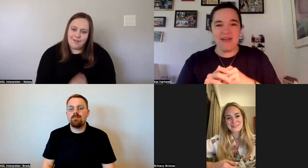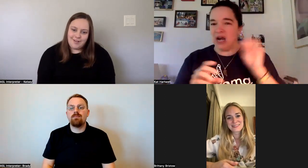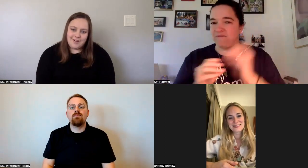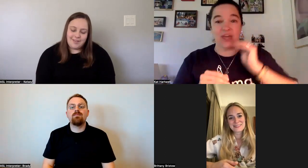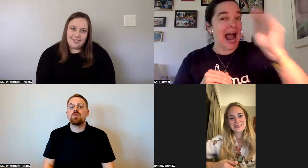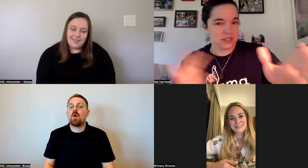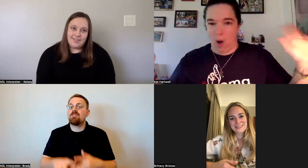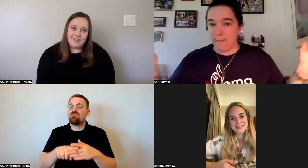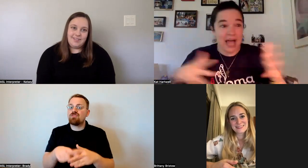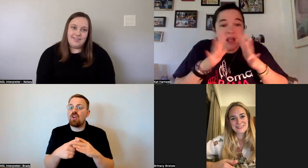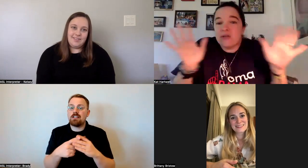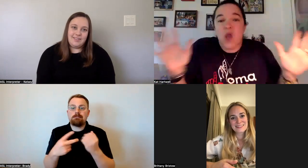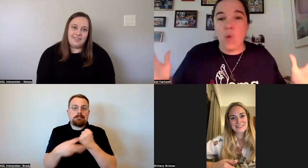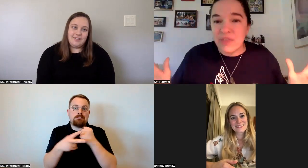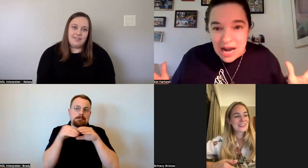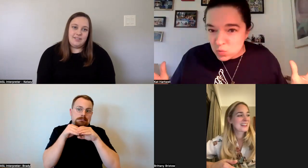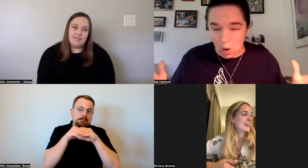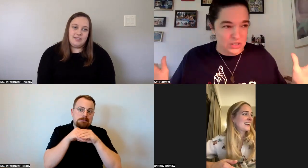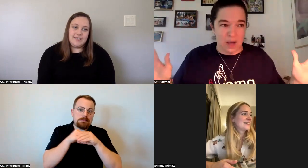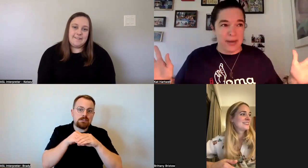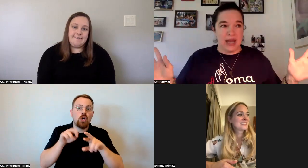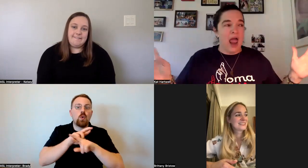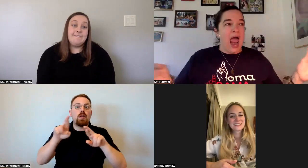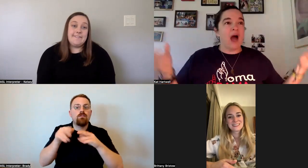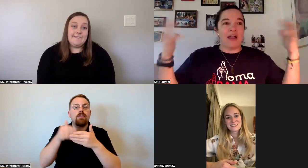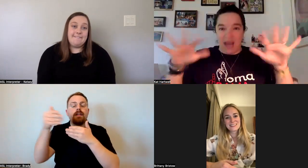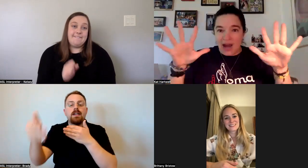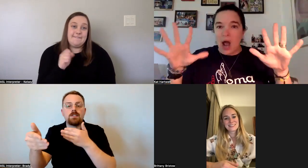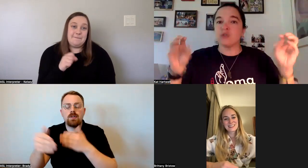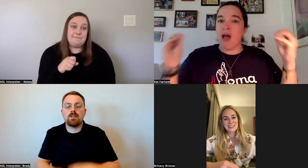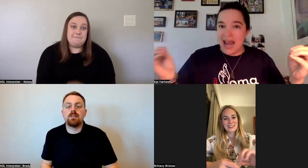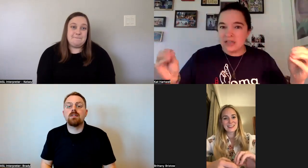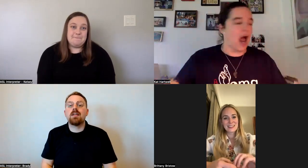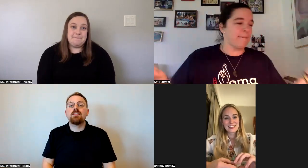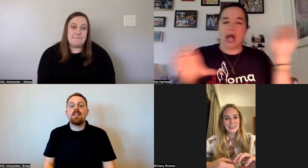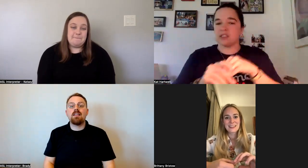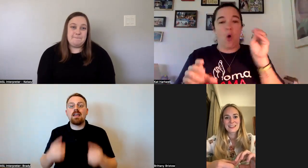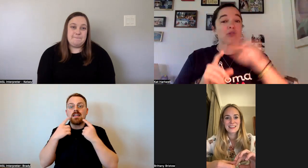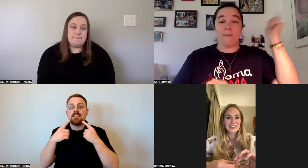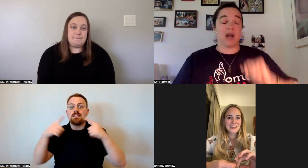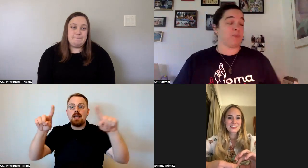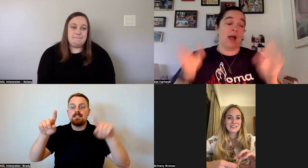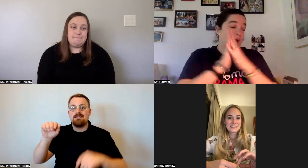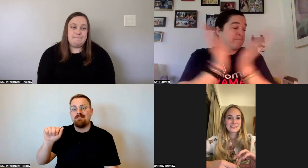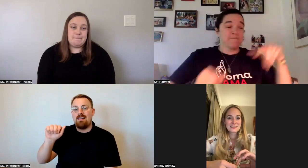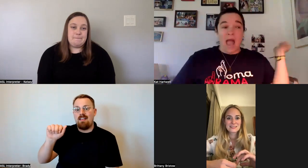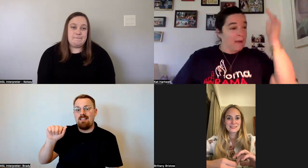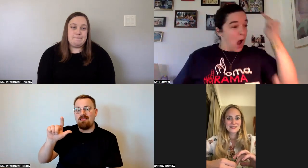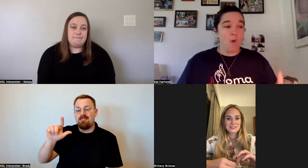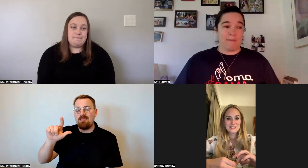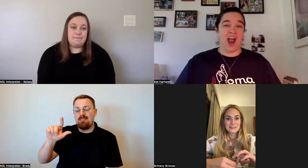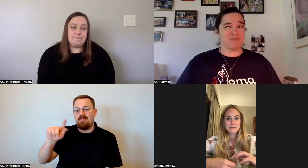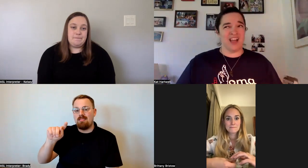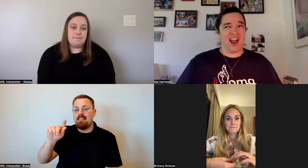start saving for the next one, because I didn't even know what the next one was going to be. And then they announced Atlanta. I told my husband, I'm like,